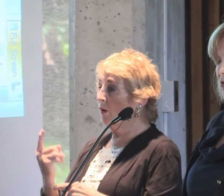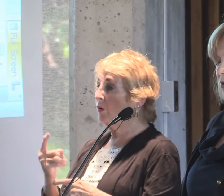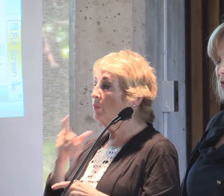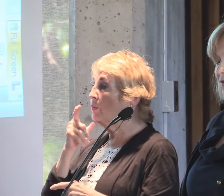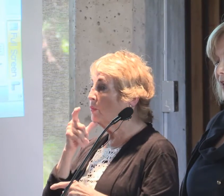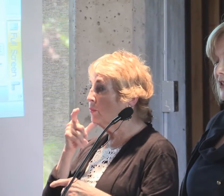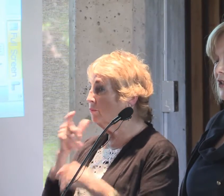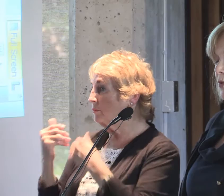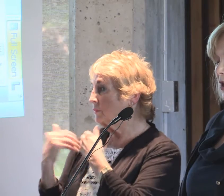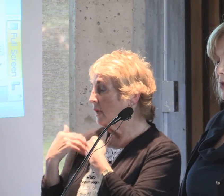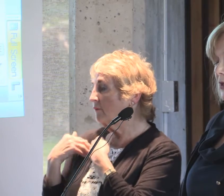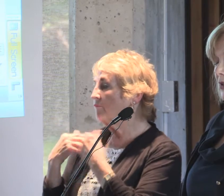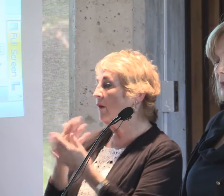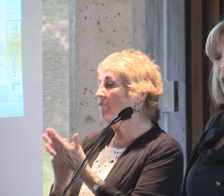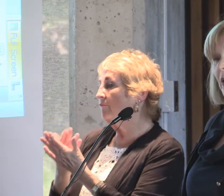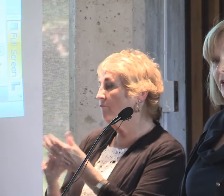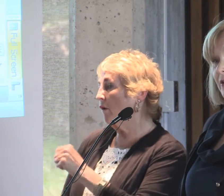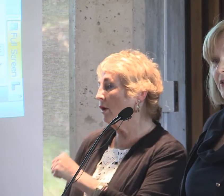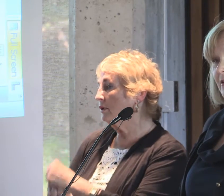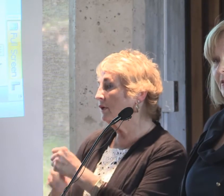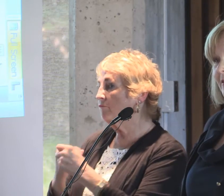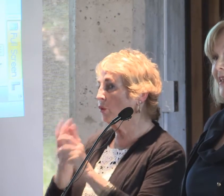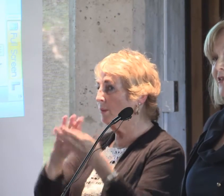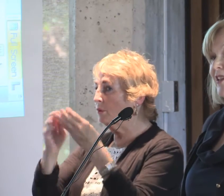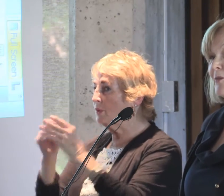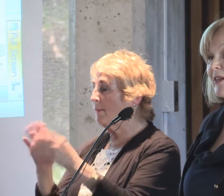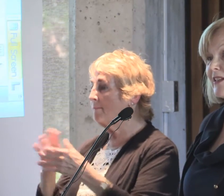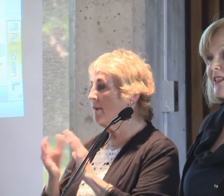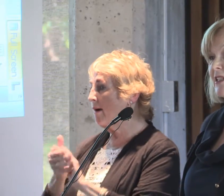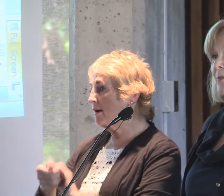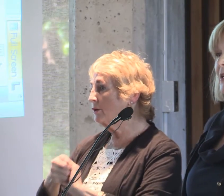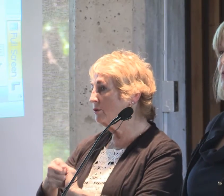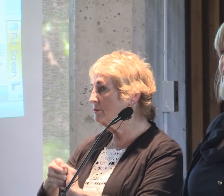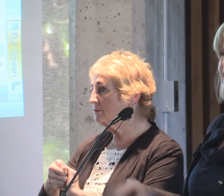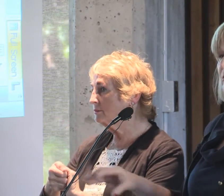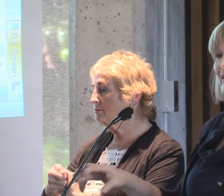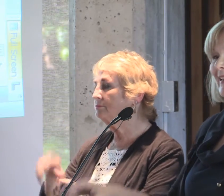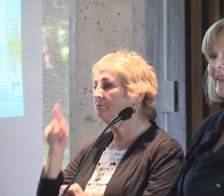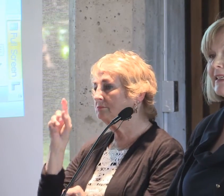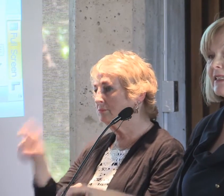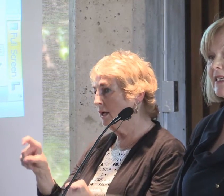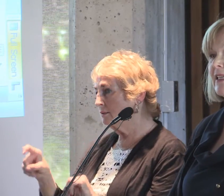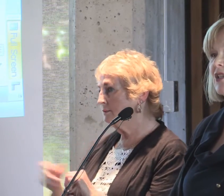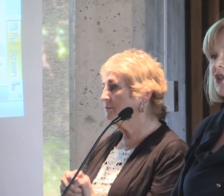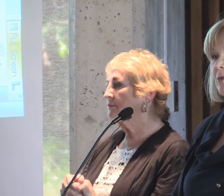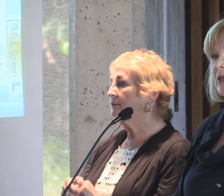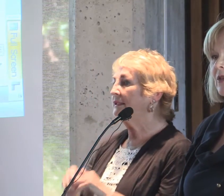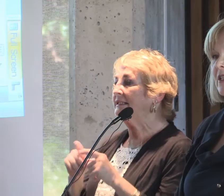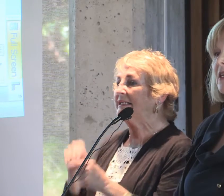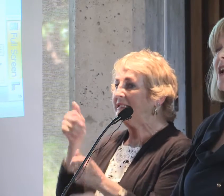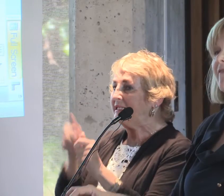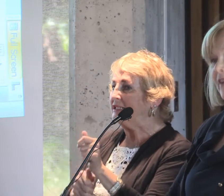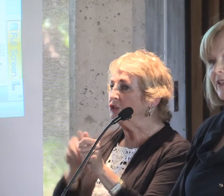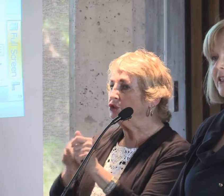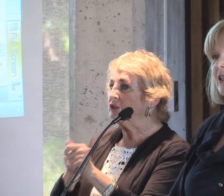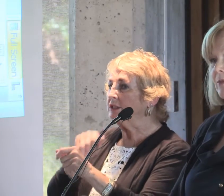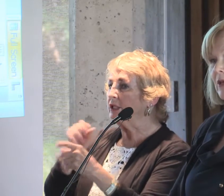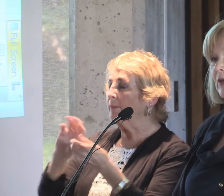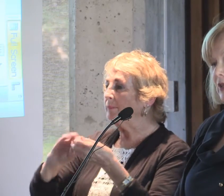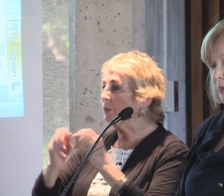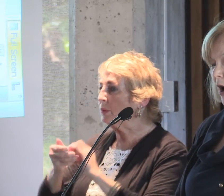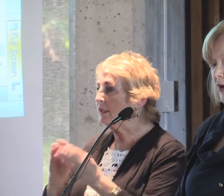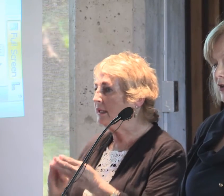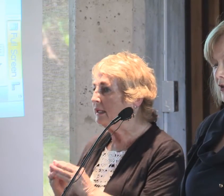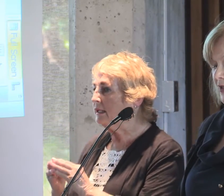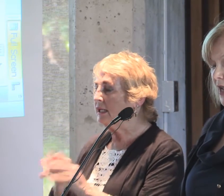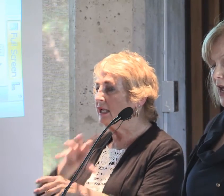undertaken through funding to our community partners, and that's really where it needs to be. We need to be in each community, funding